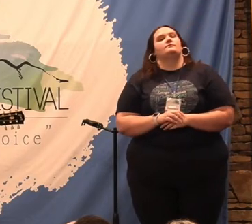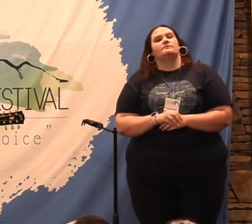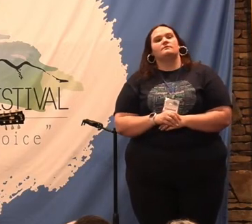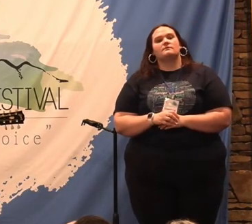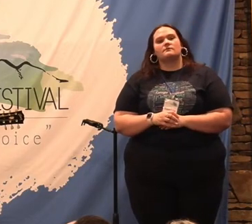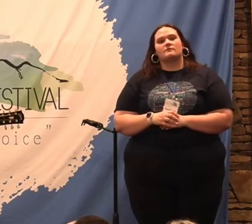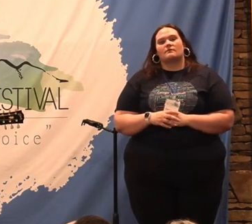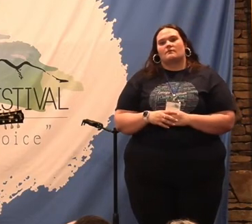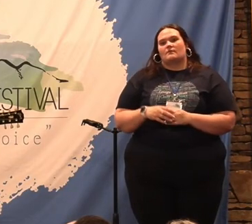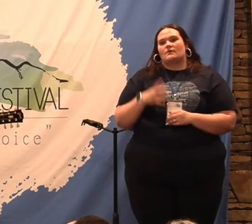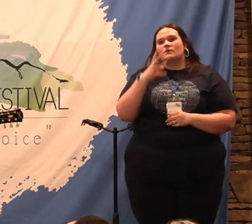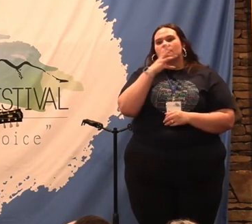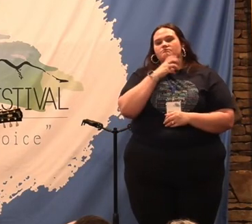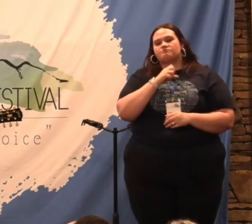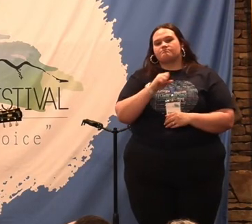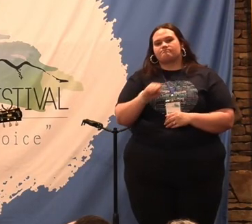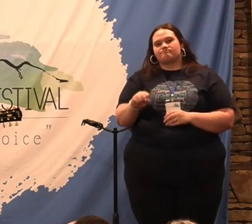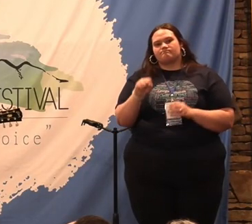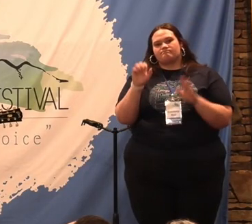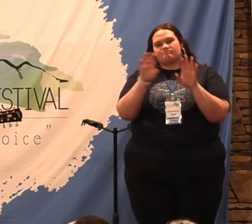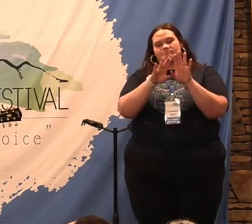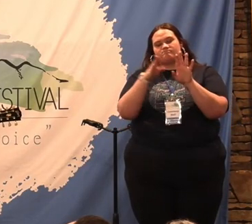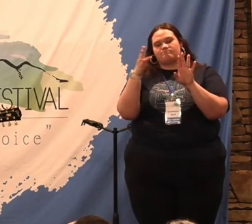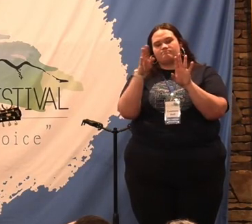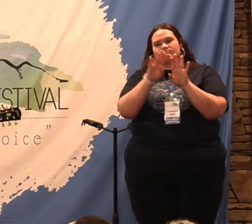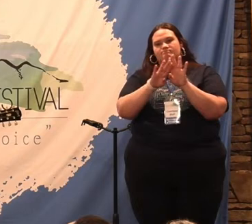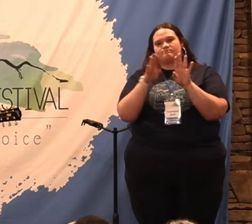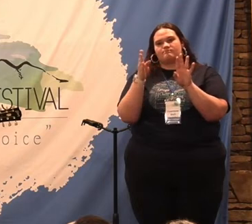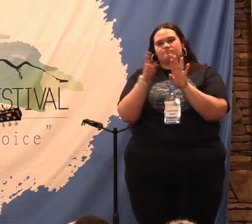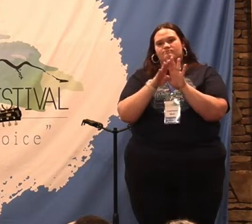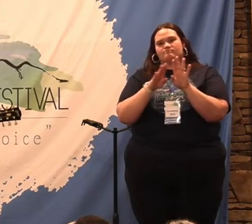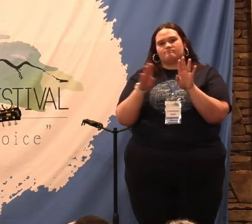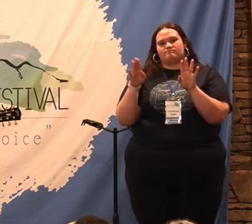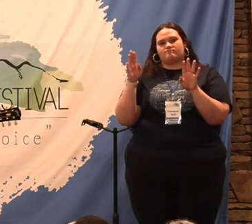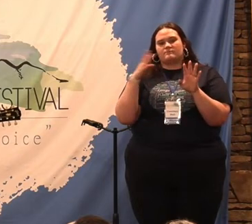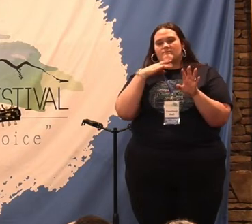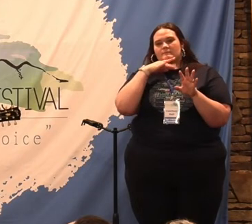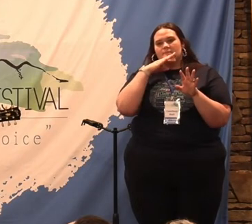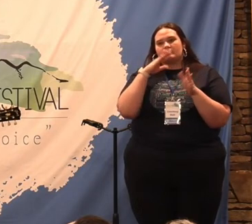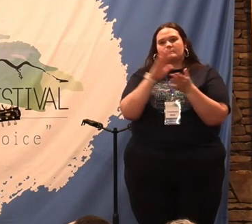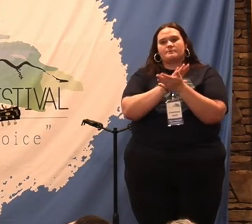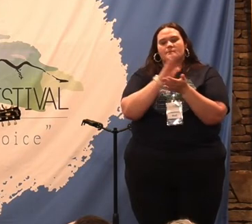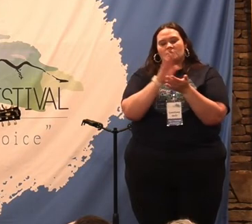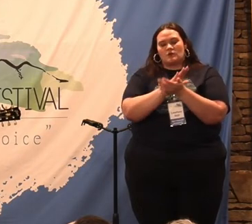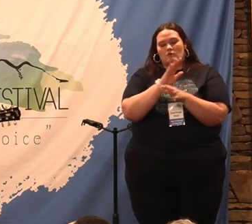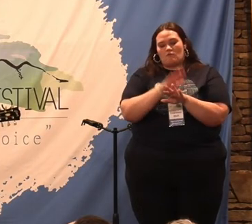Rusty hinges on the doors, dusty papers on the floor.